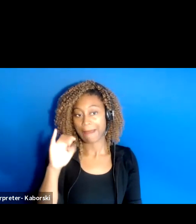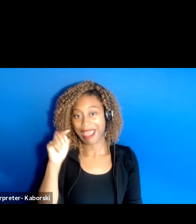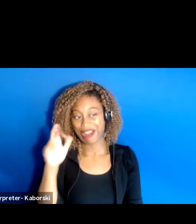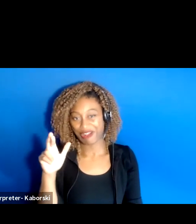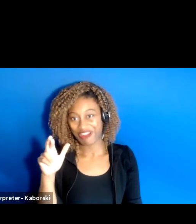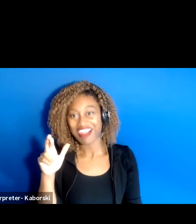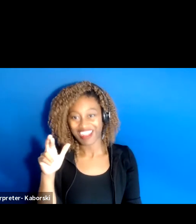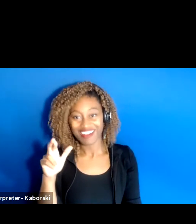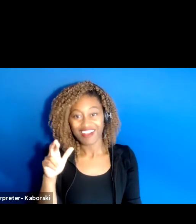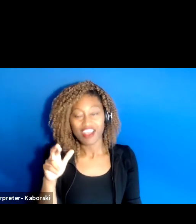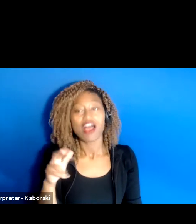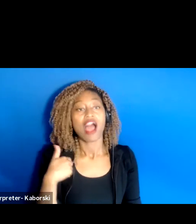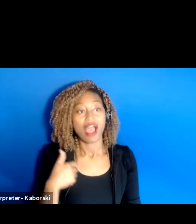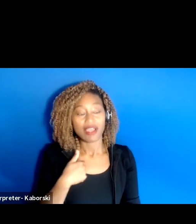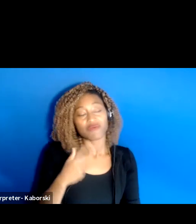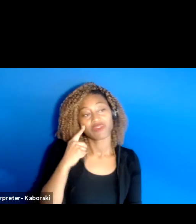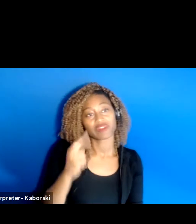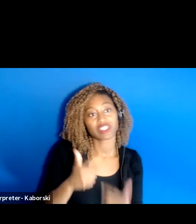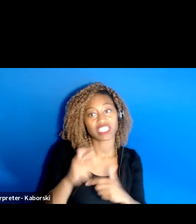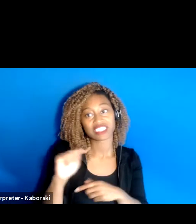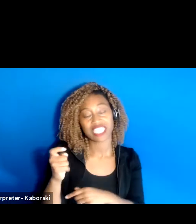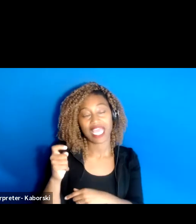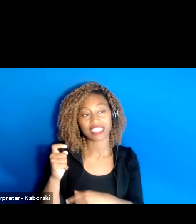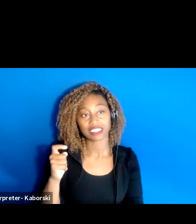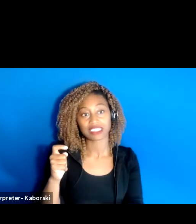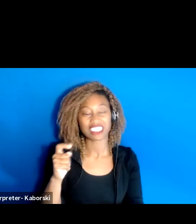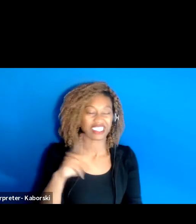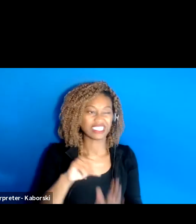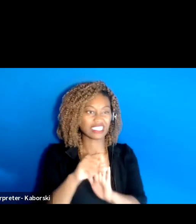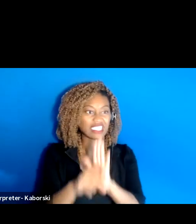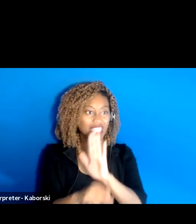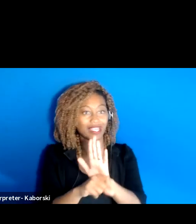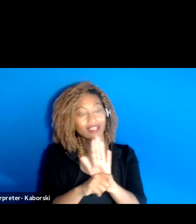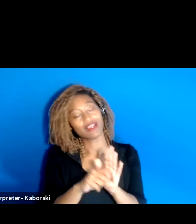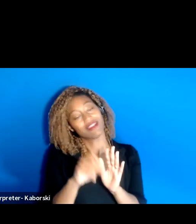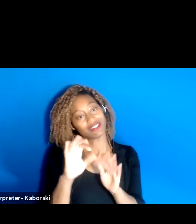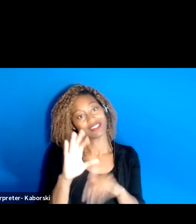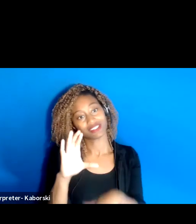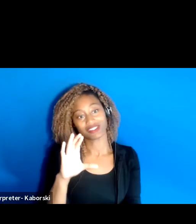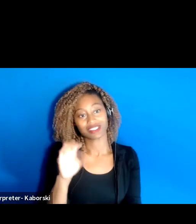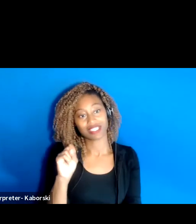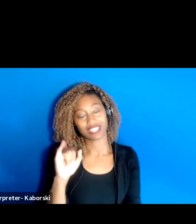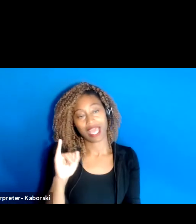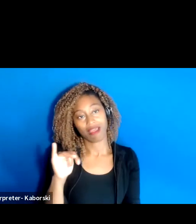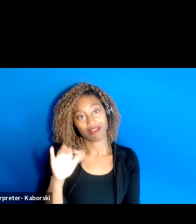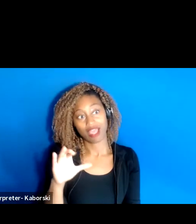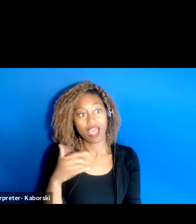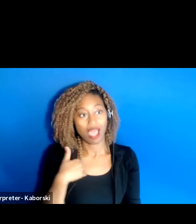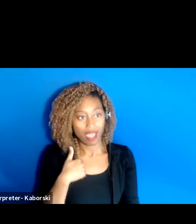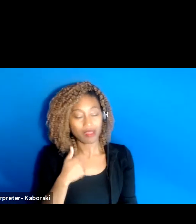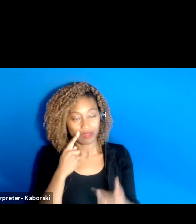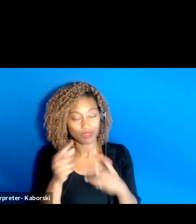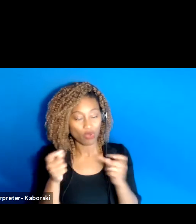State Independent Living Council. Thank you so much for the introduction to what we were talking about today,